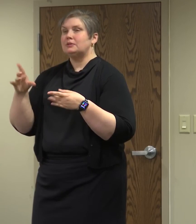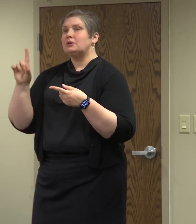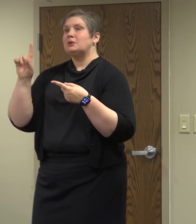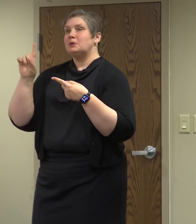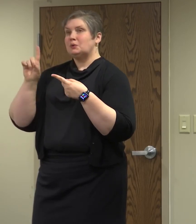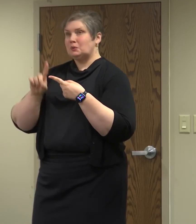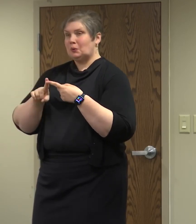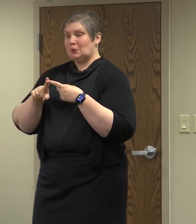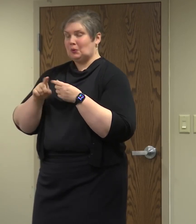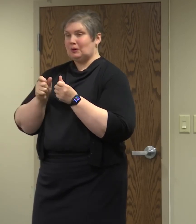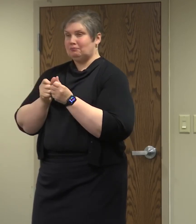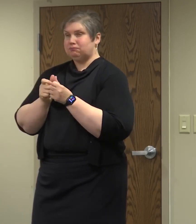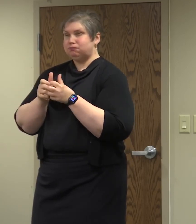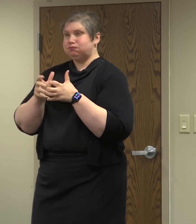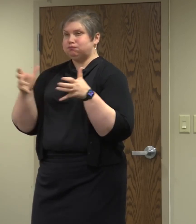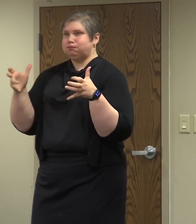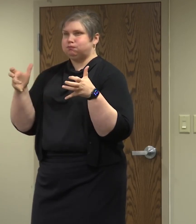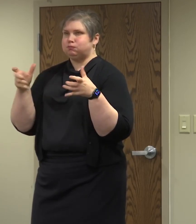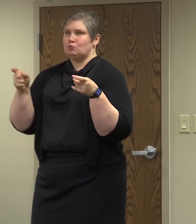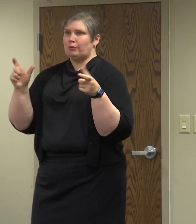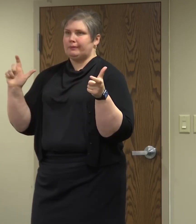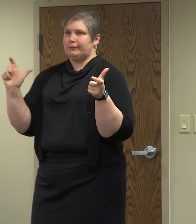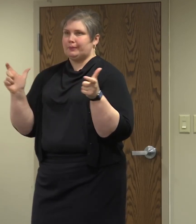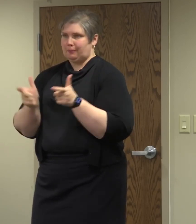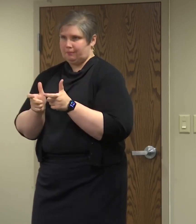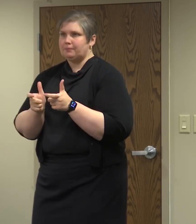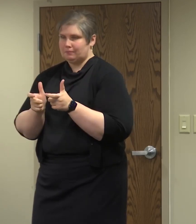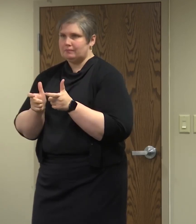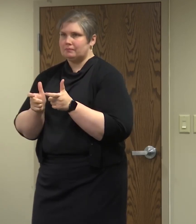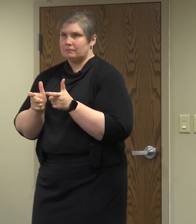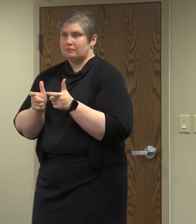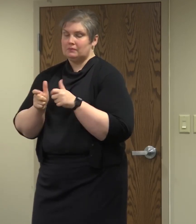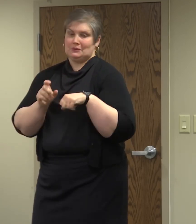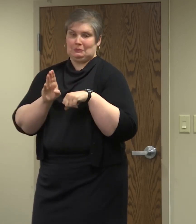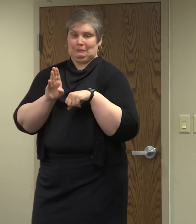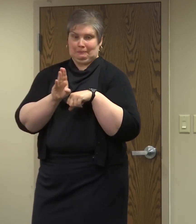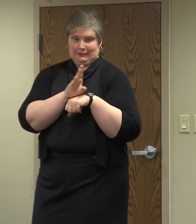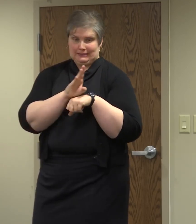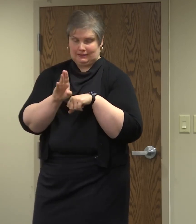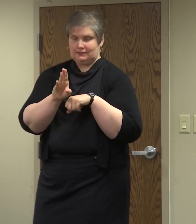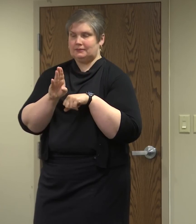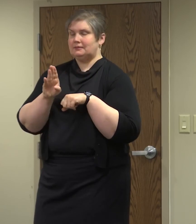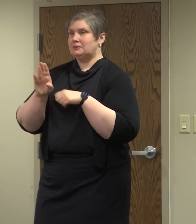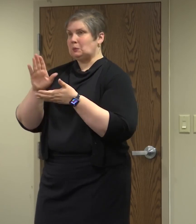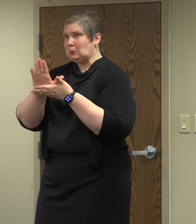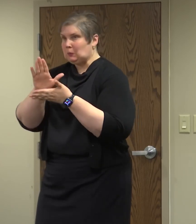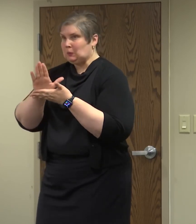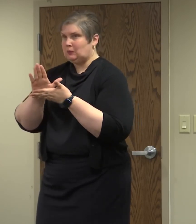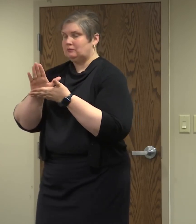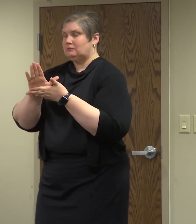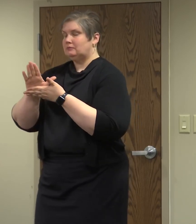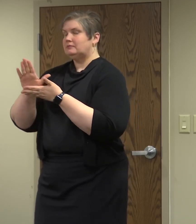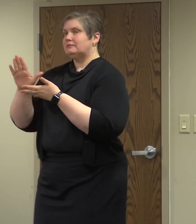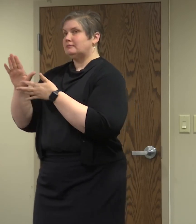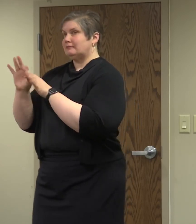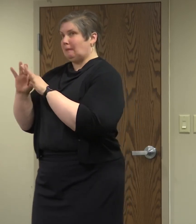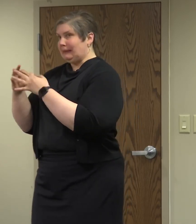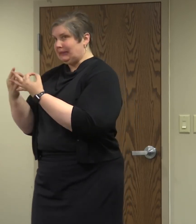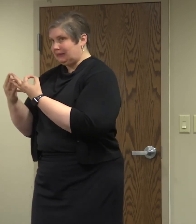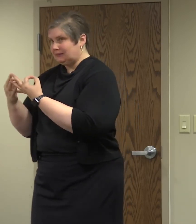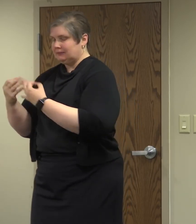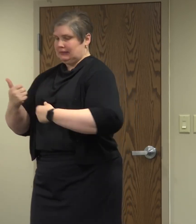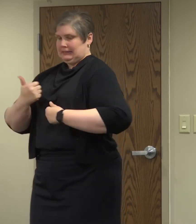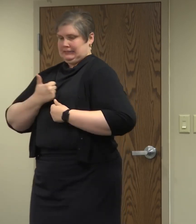protect our business community, our educational systems, our families, and ourselves. Mask